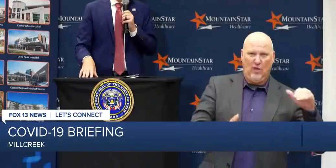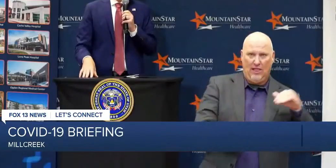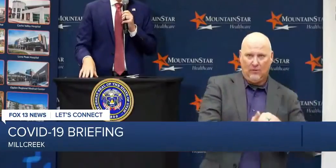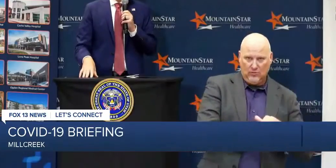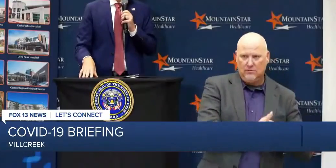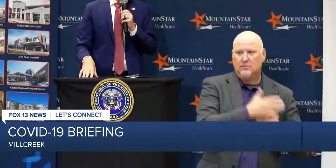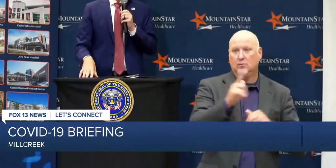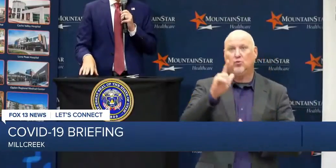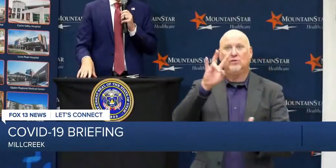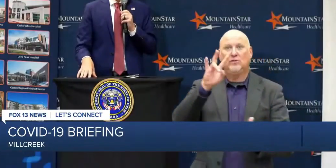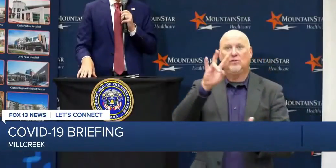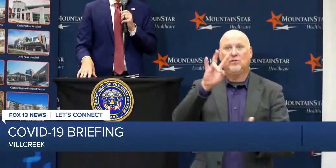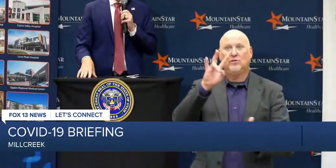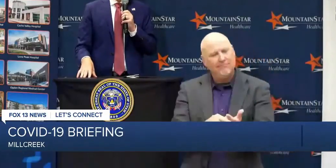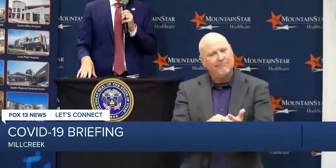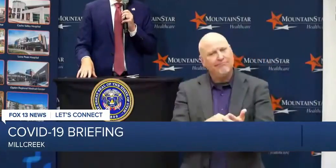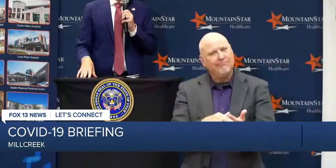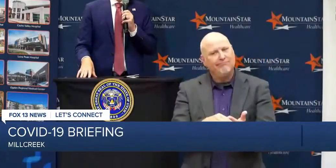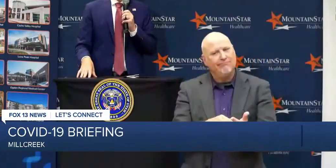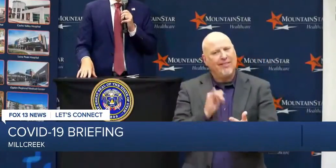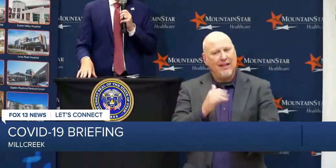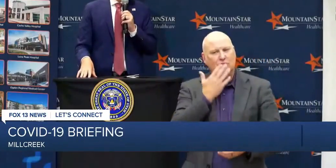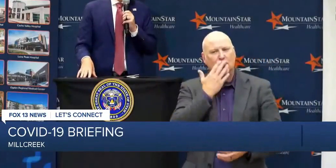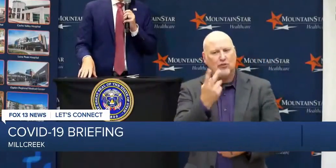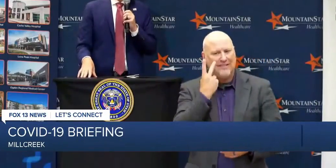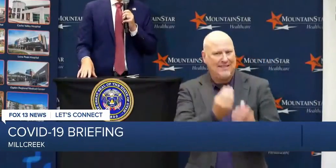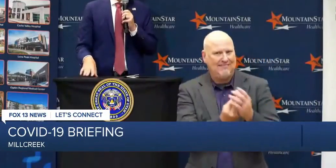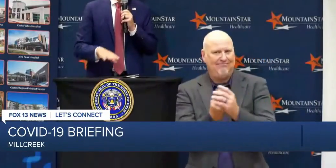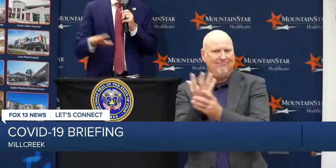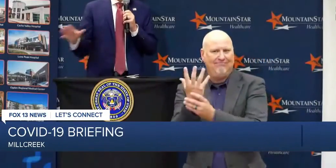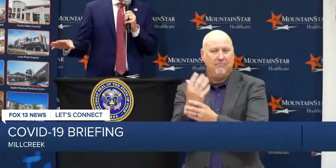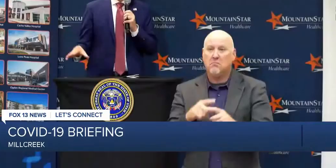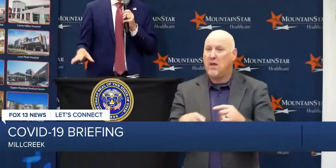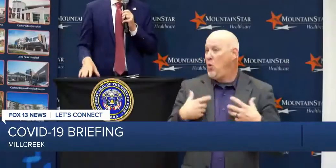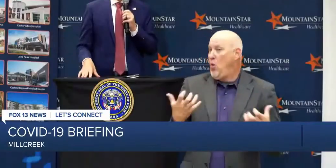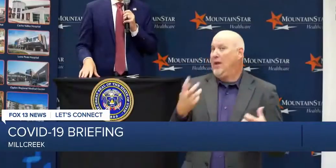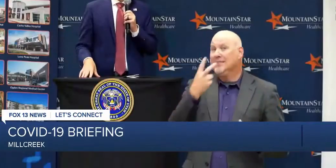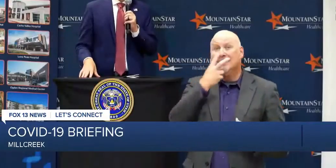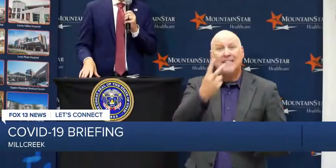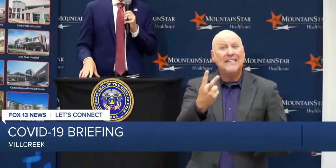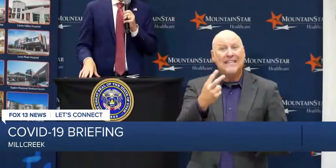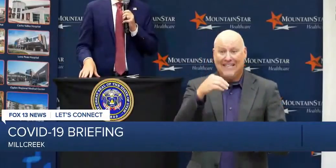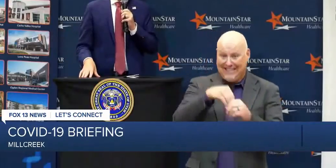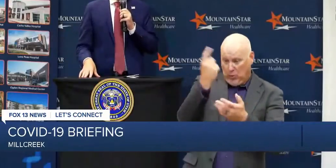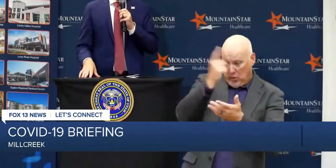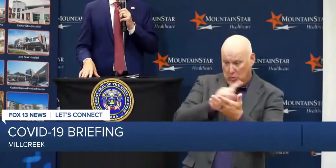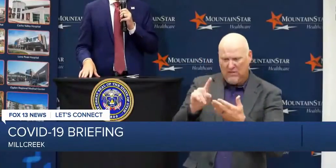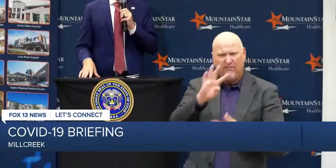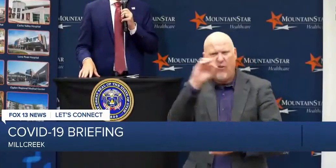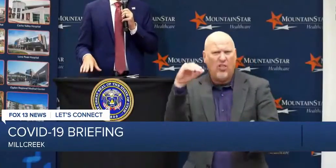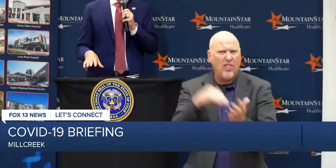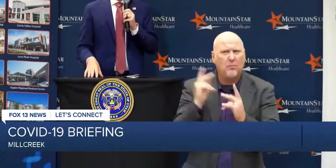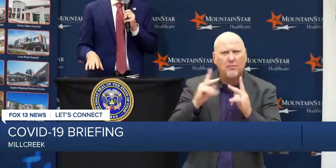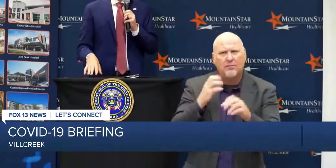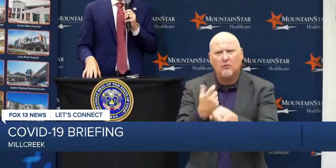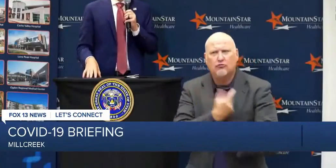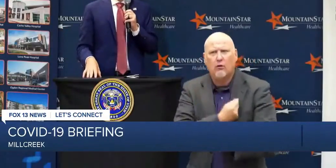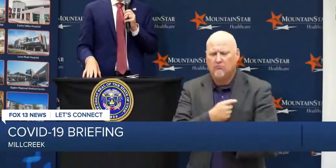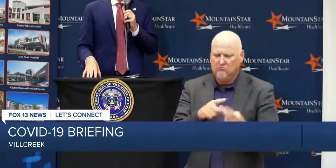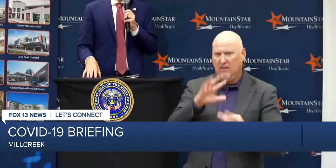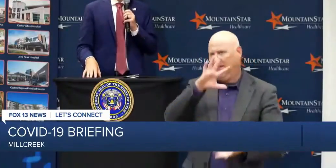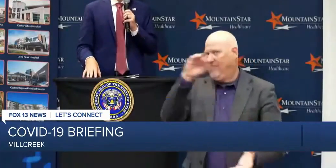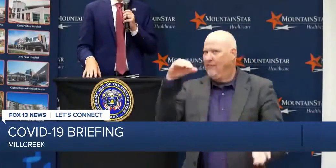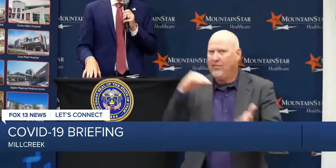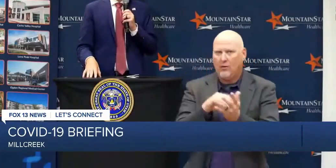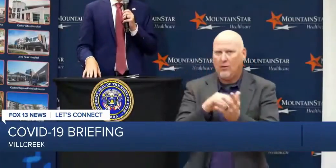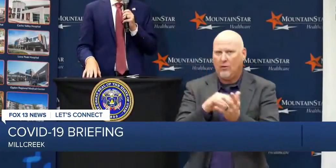30, 40,000, upwards of 50,000 back where we were when in April and May. But we'll take it. We'll